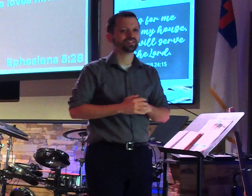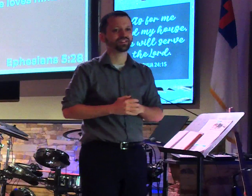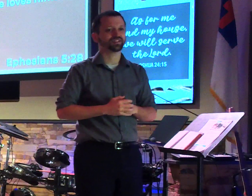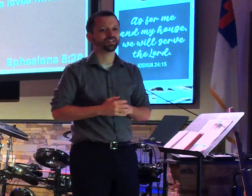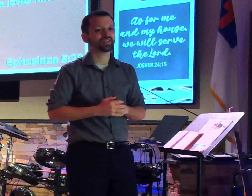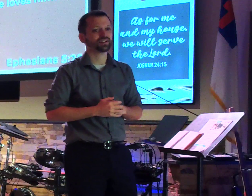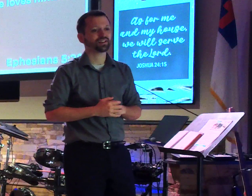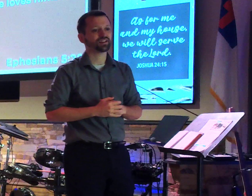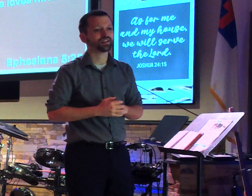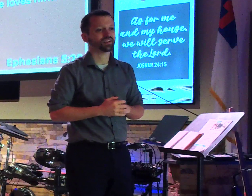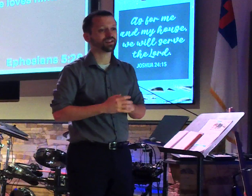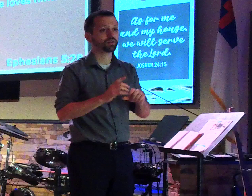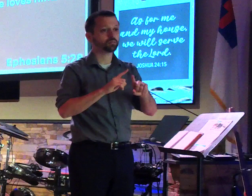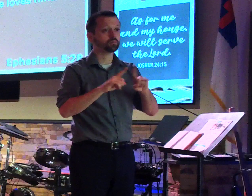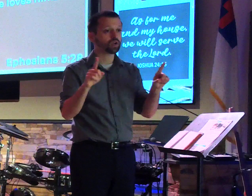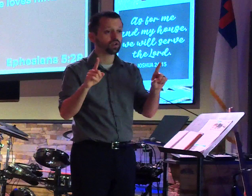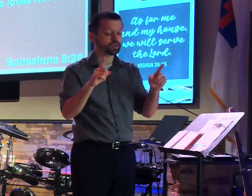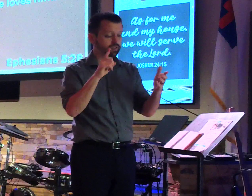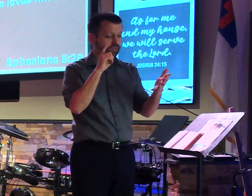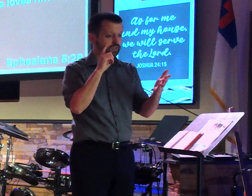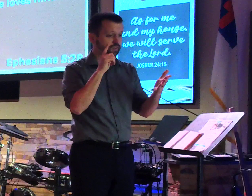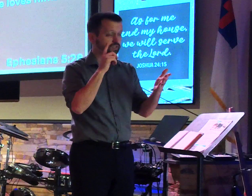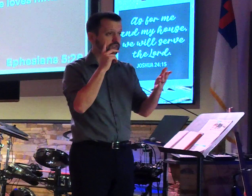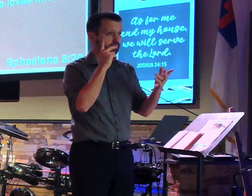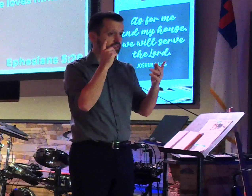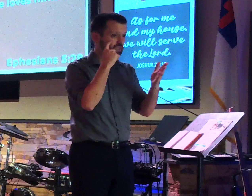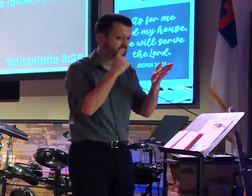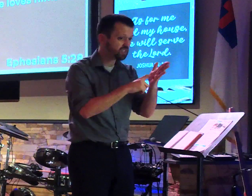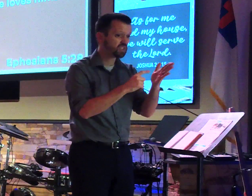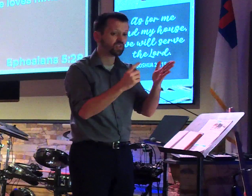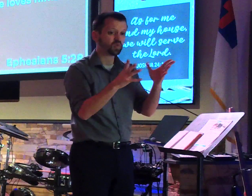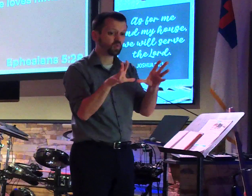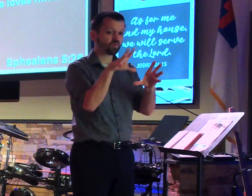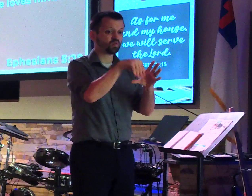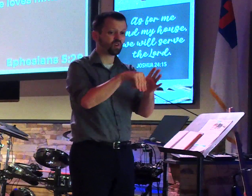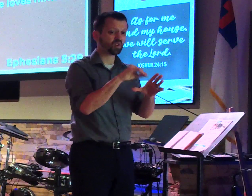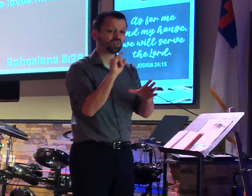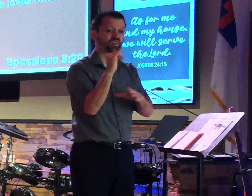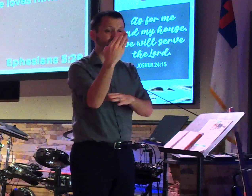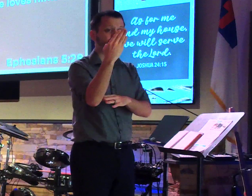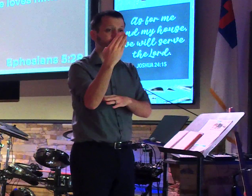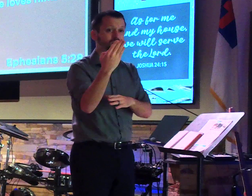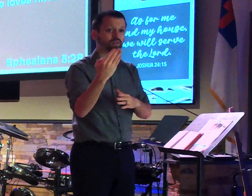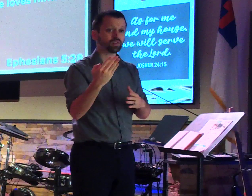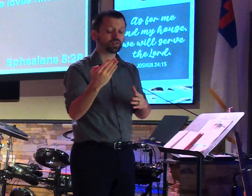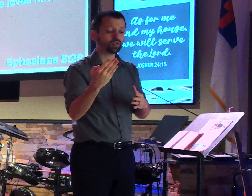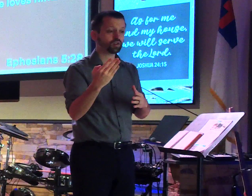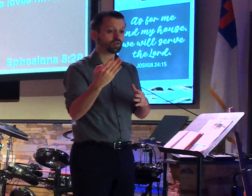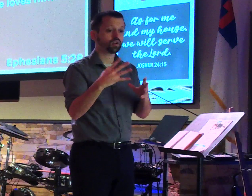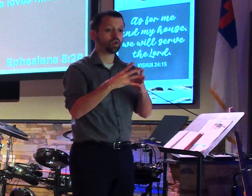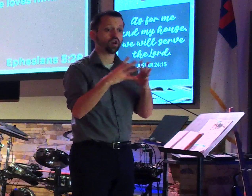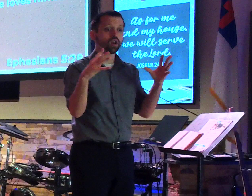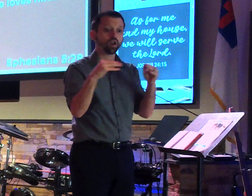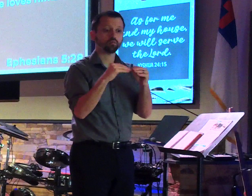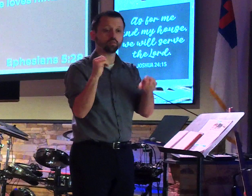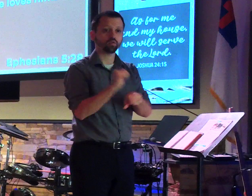sudden, you read the fine print. And you realize, wait a minute, it's going to be a lot more